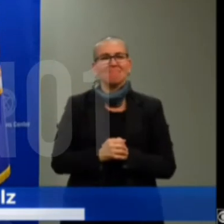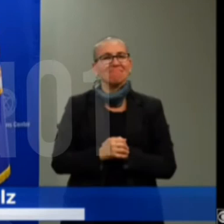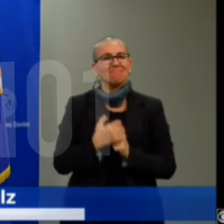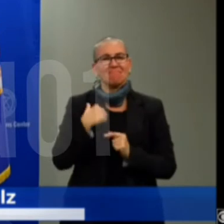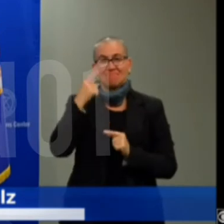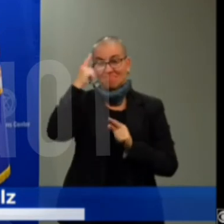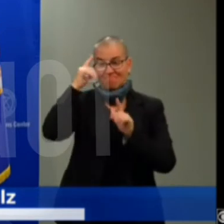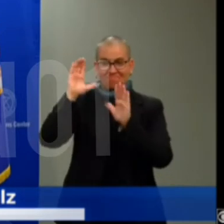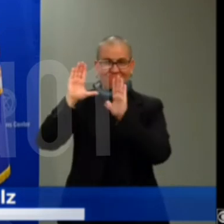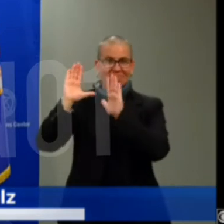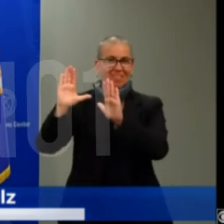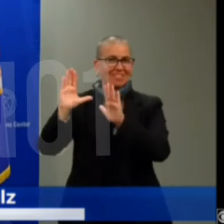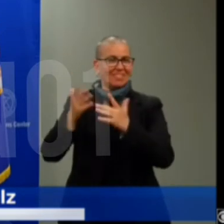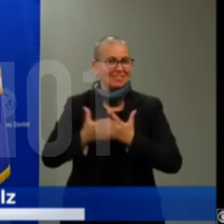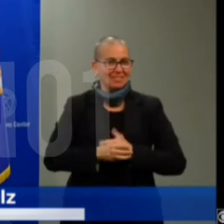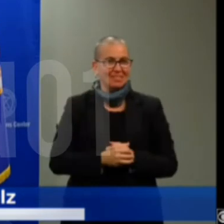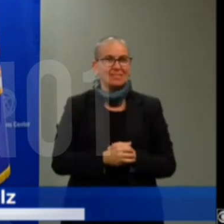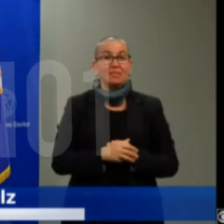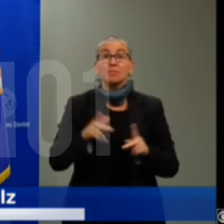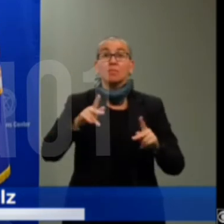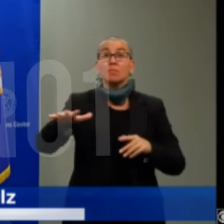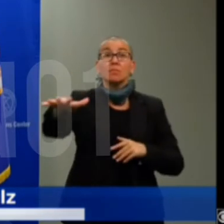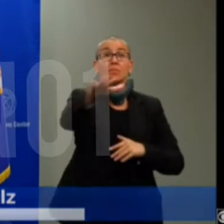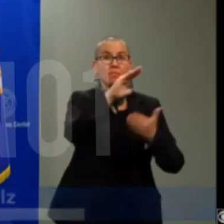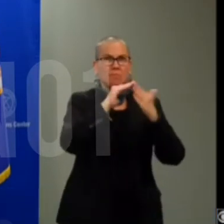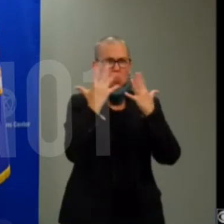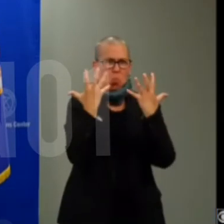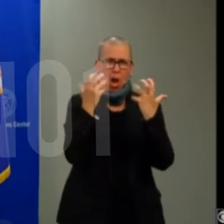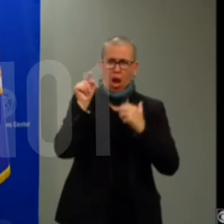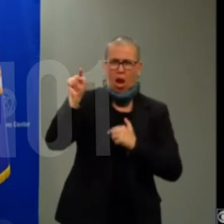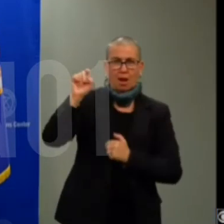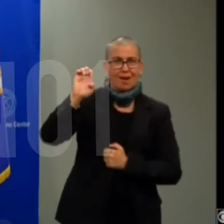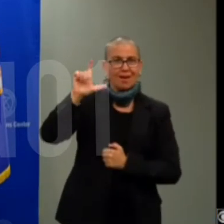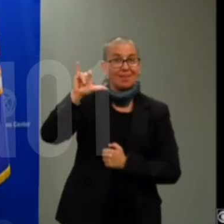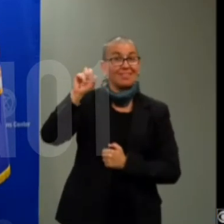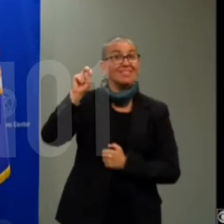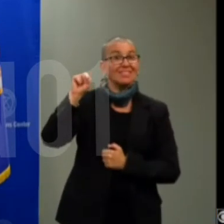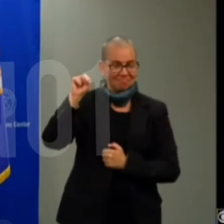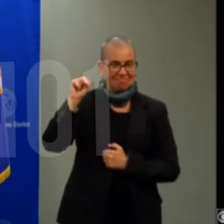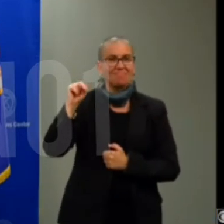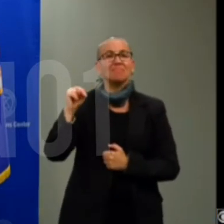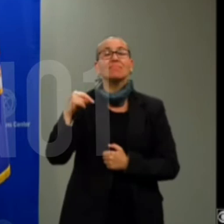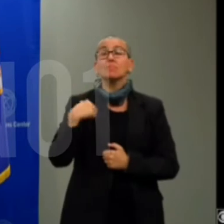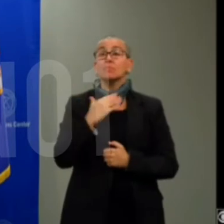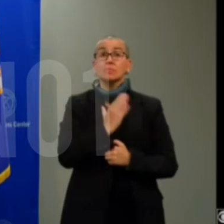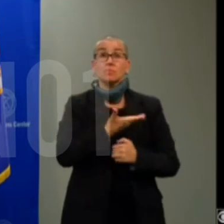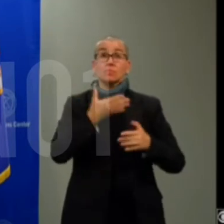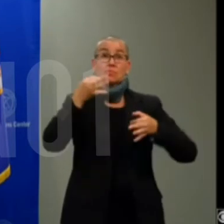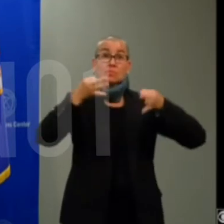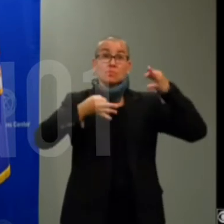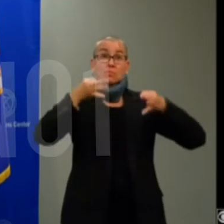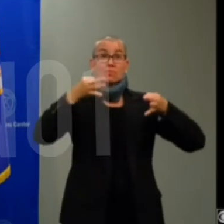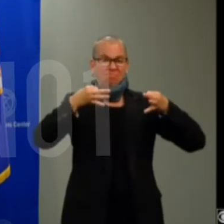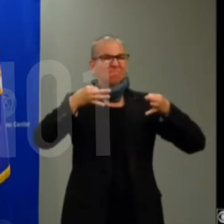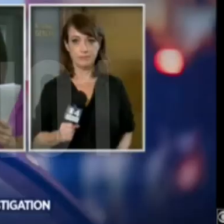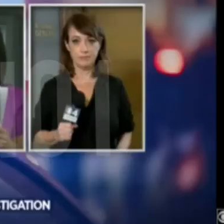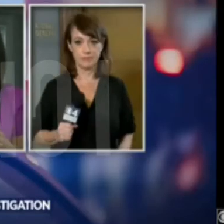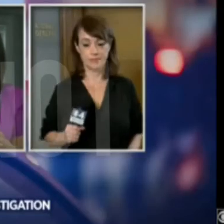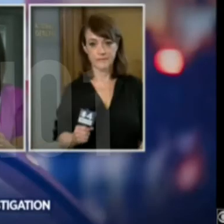public wants to see. Our justice system needs to make sure that justice is served.